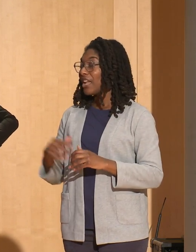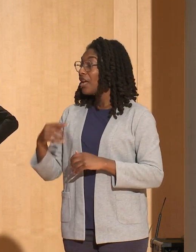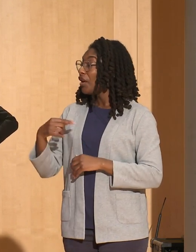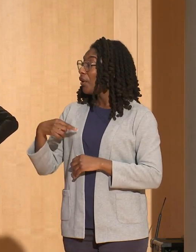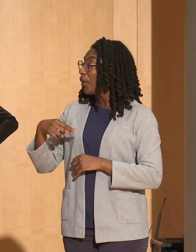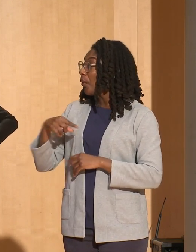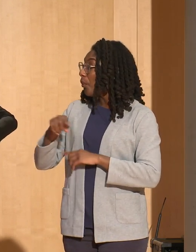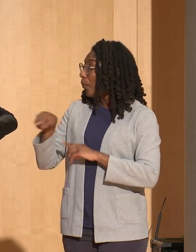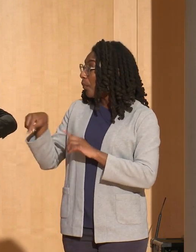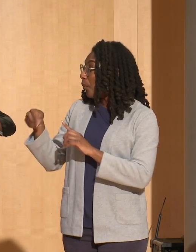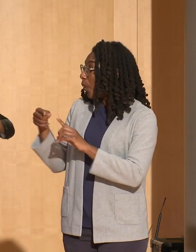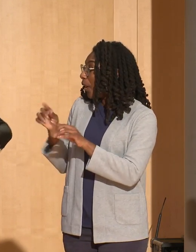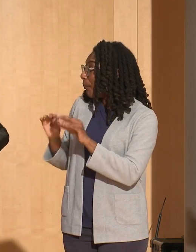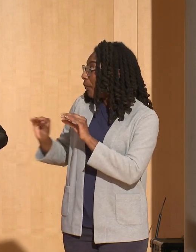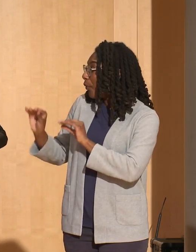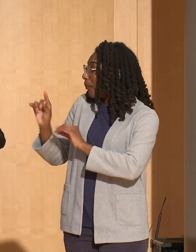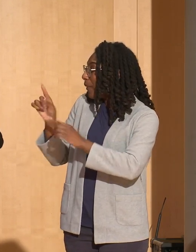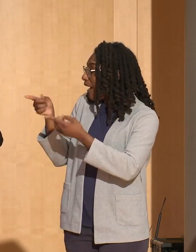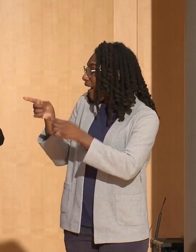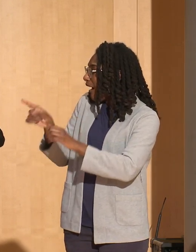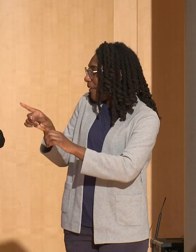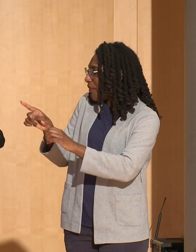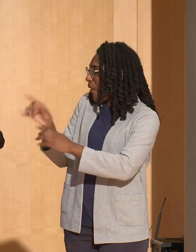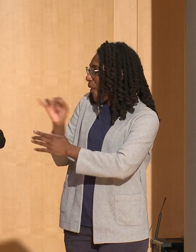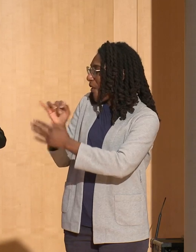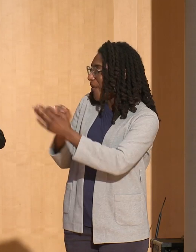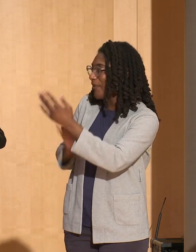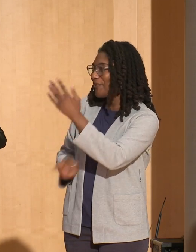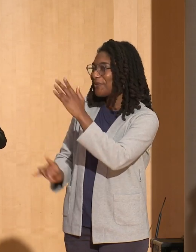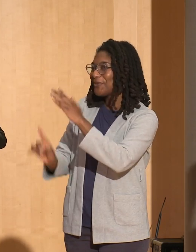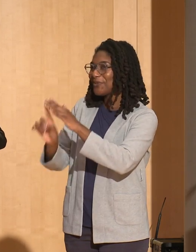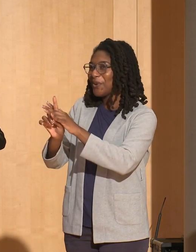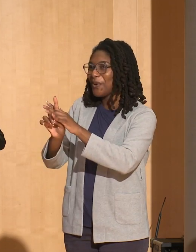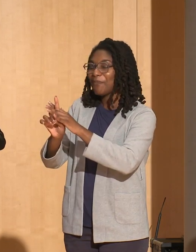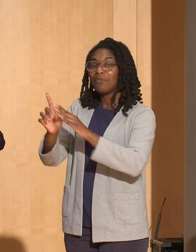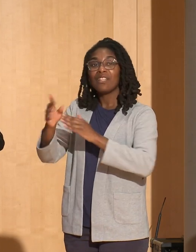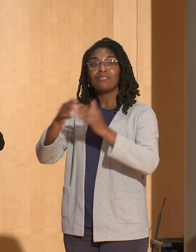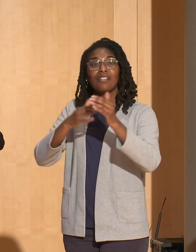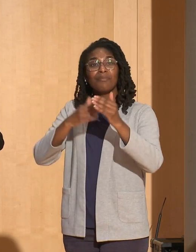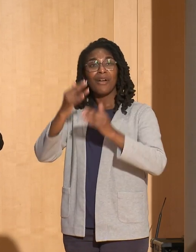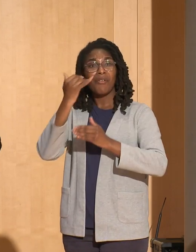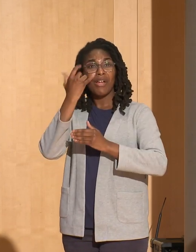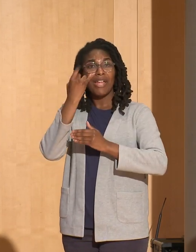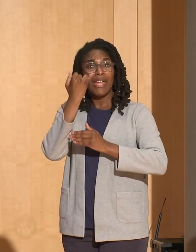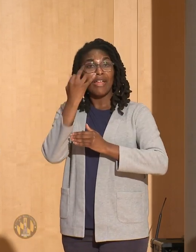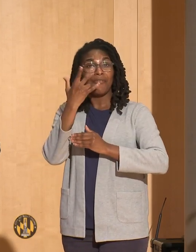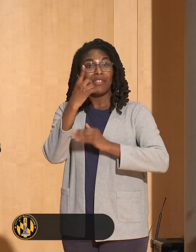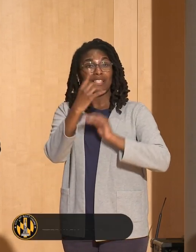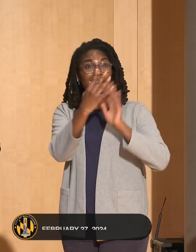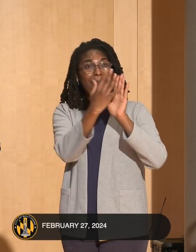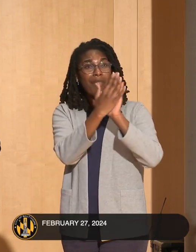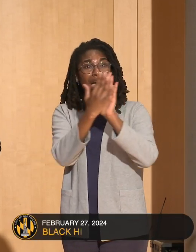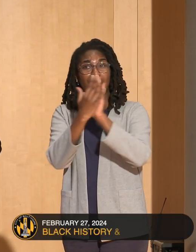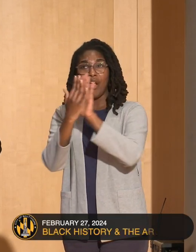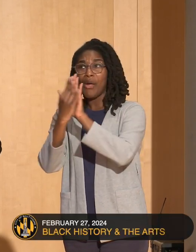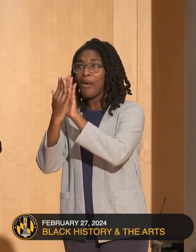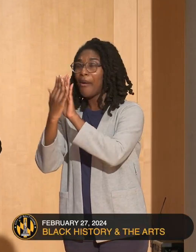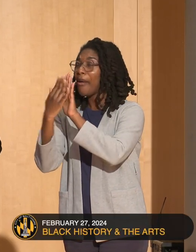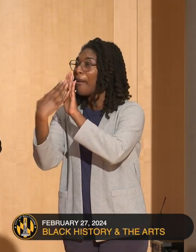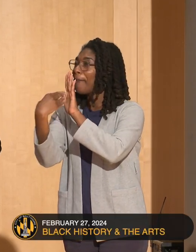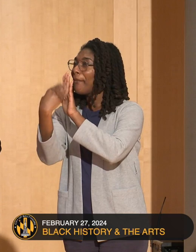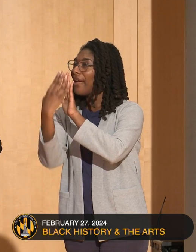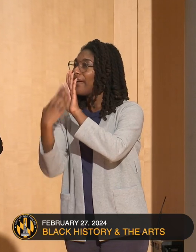movement occurs, art will arise. If it's placards that are painted on